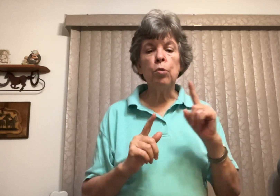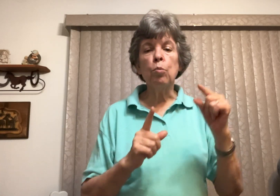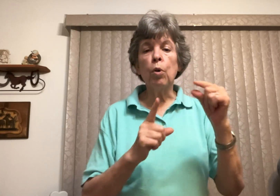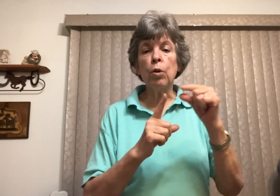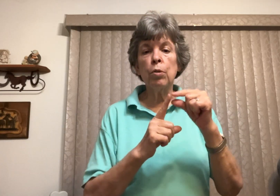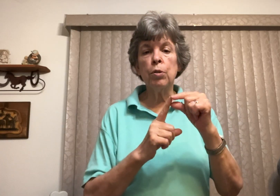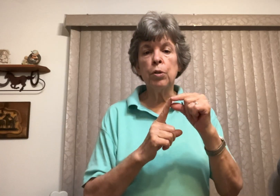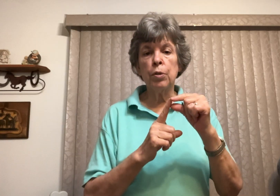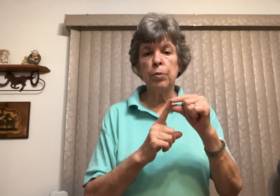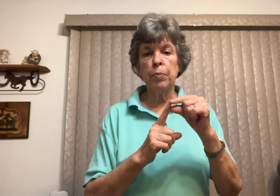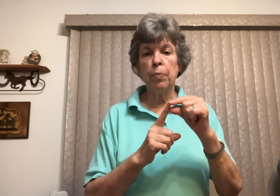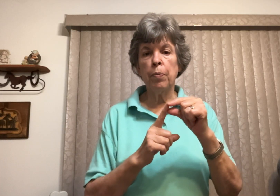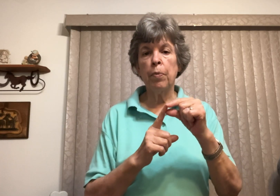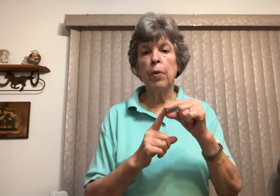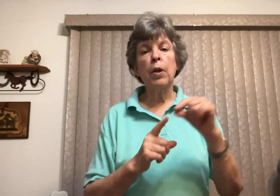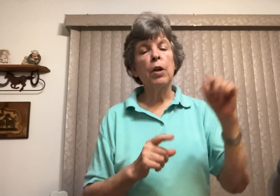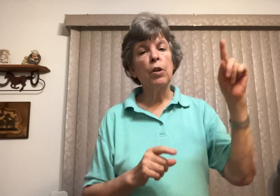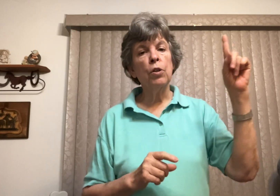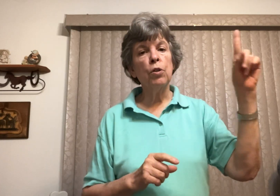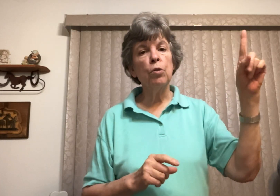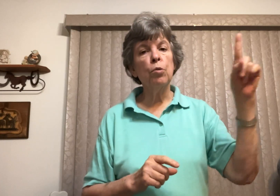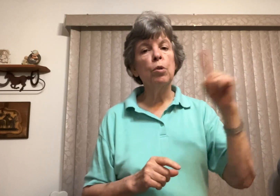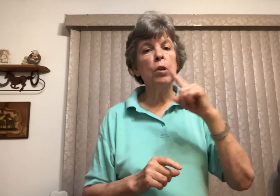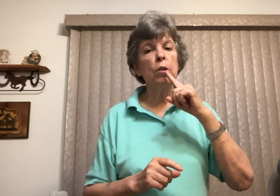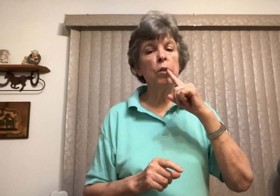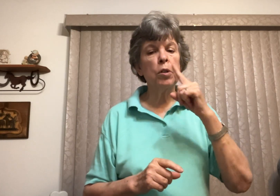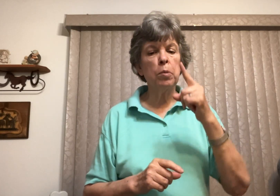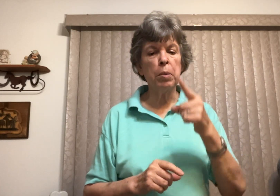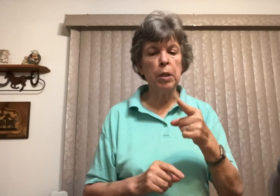to words you speak.